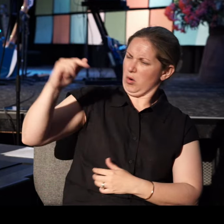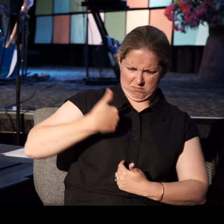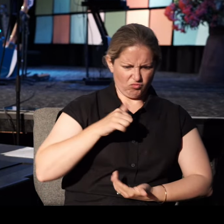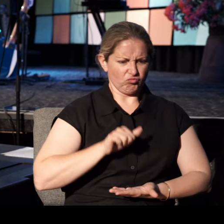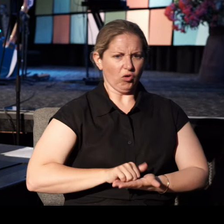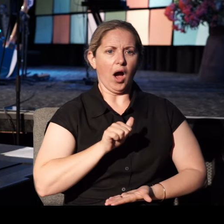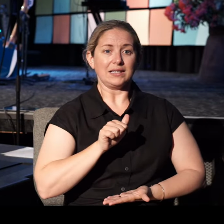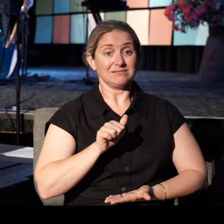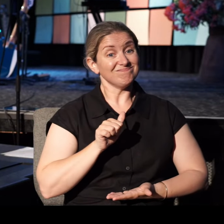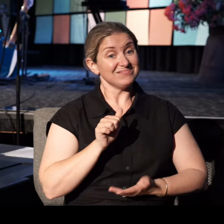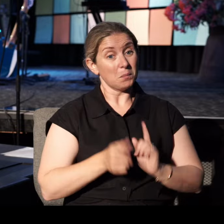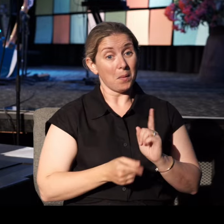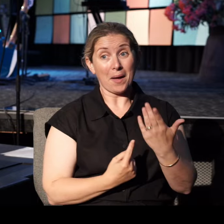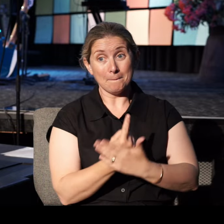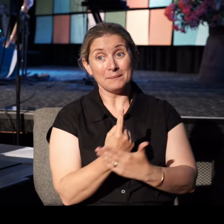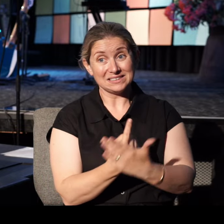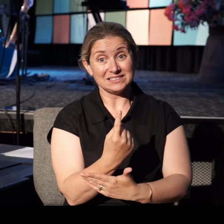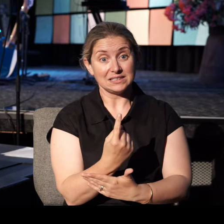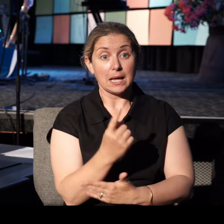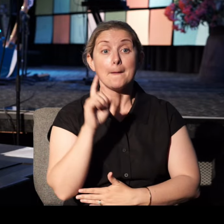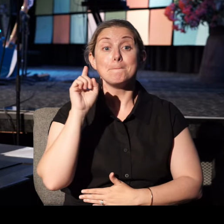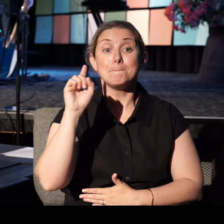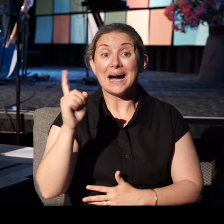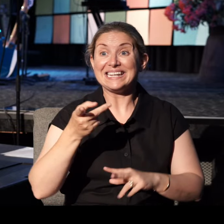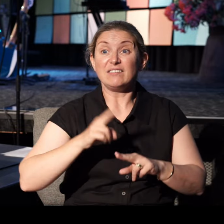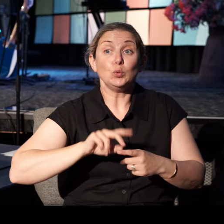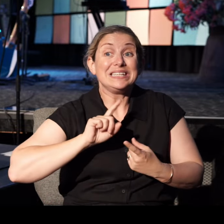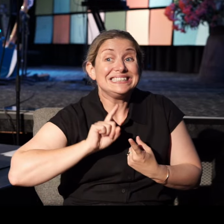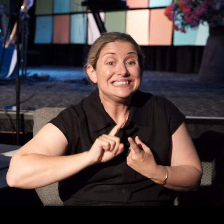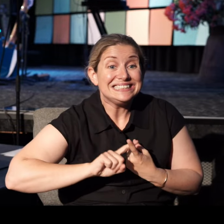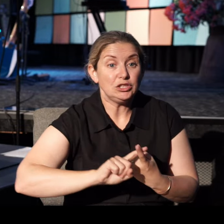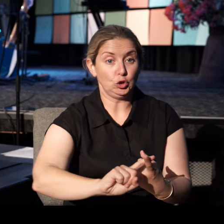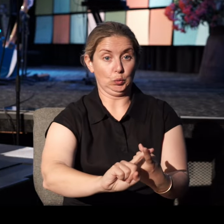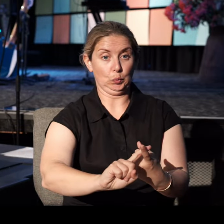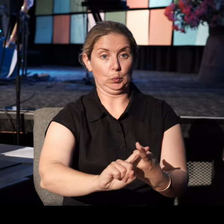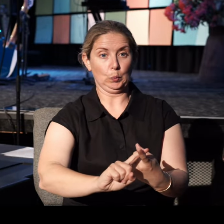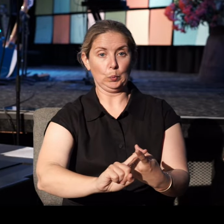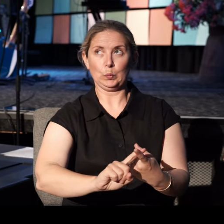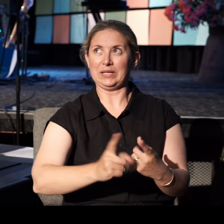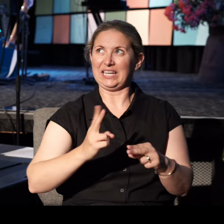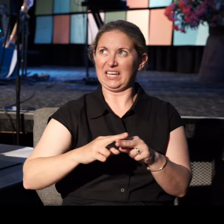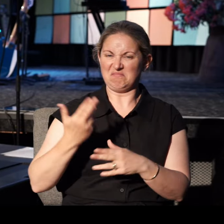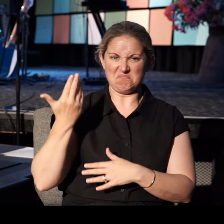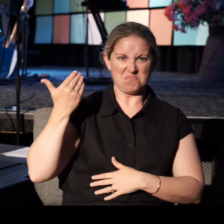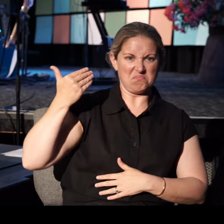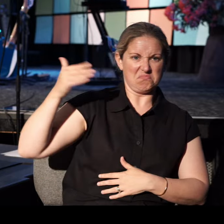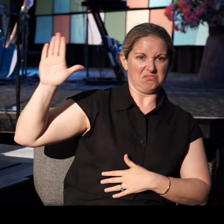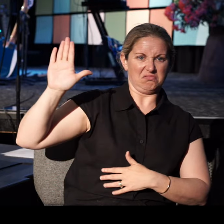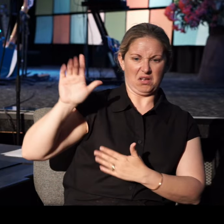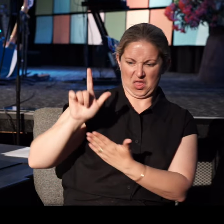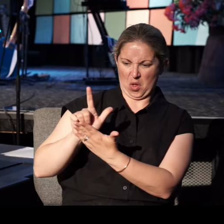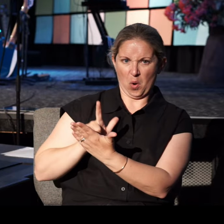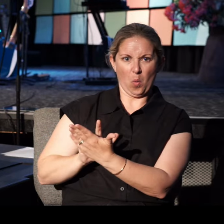But to continue in that, to dwell in that, that's what John's talking